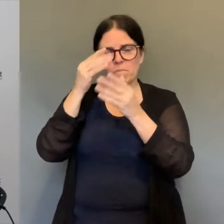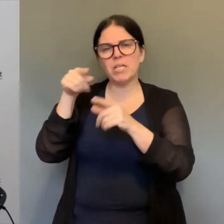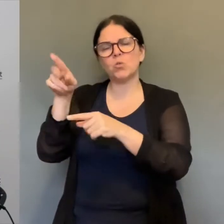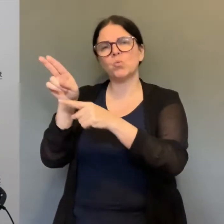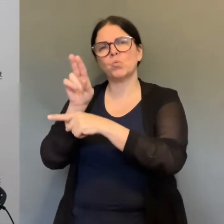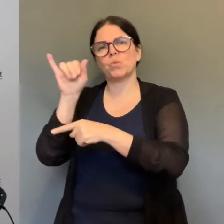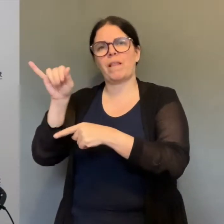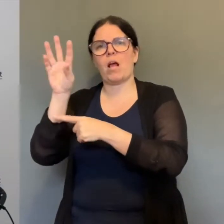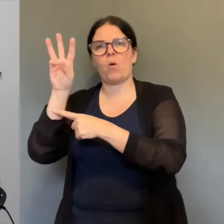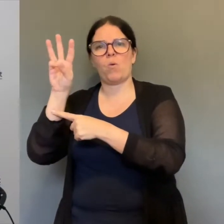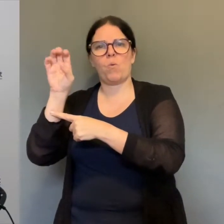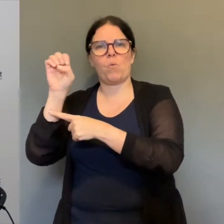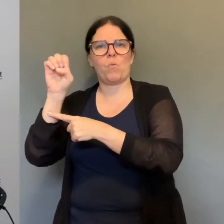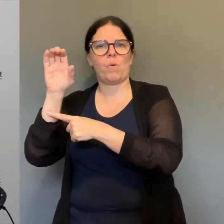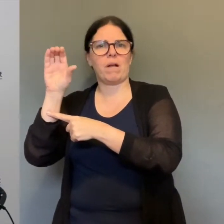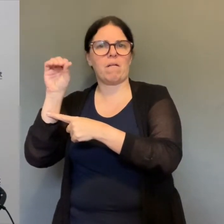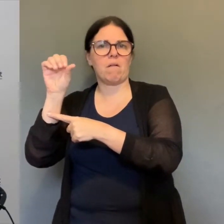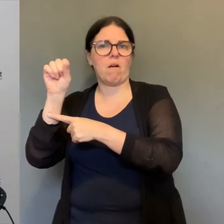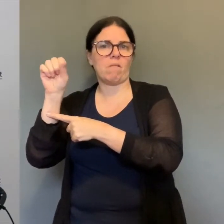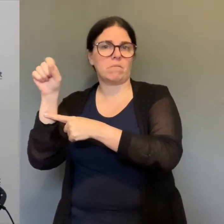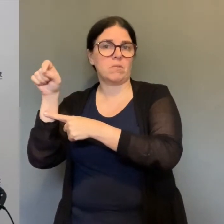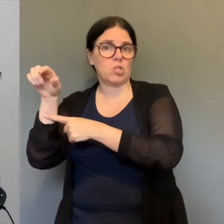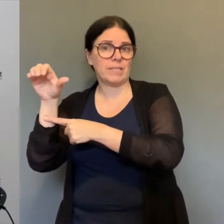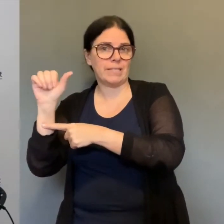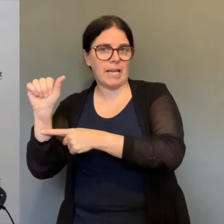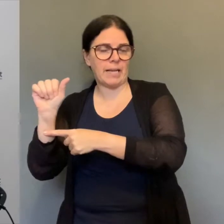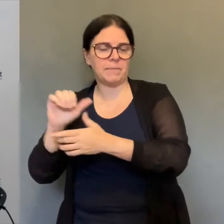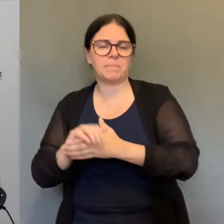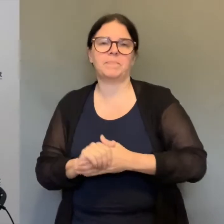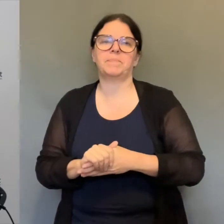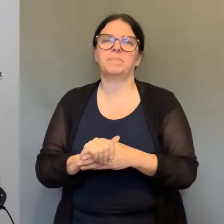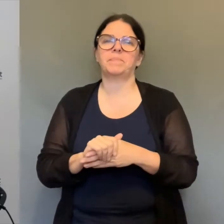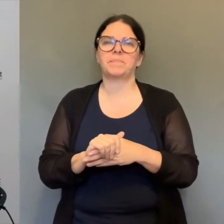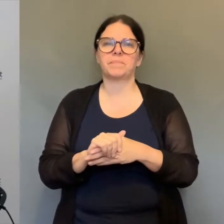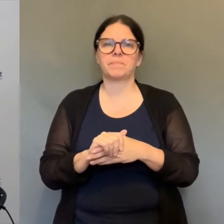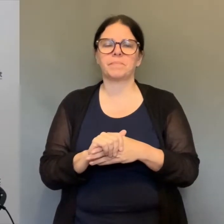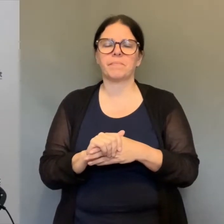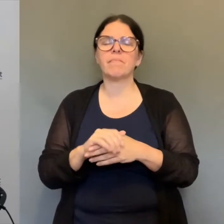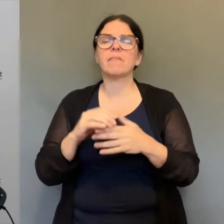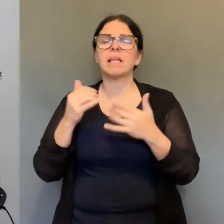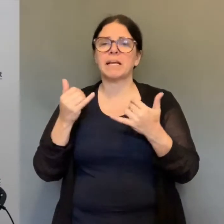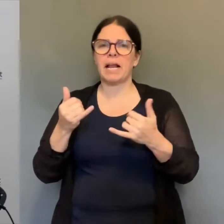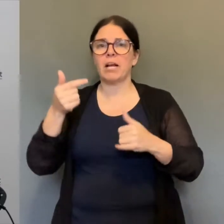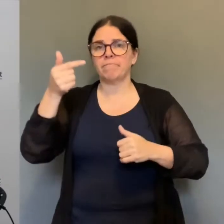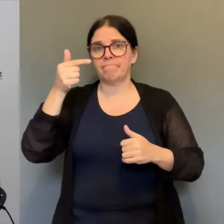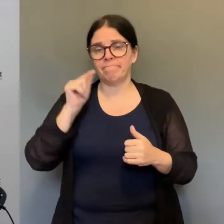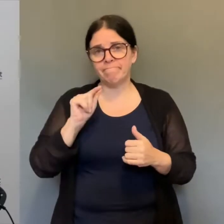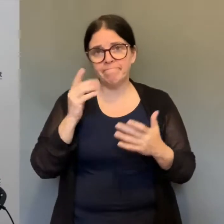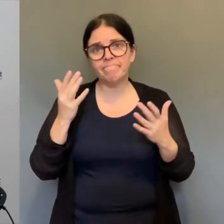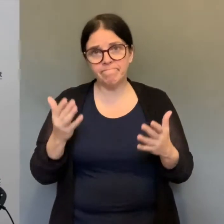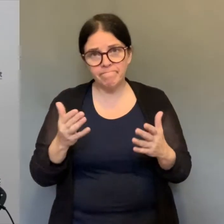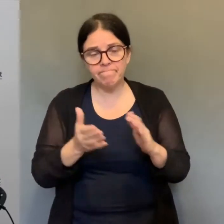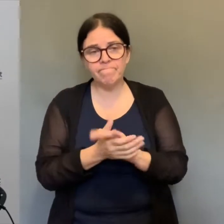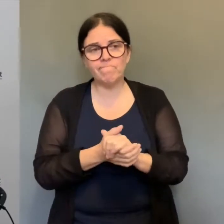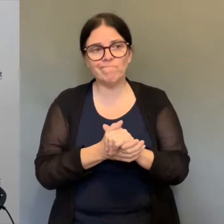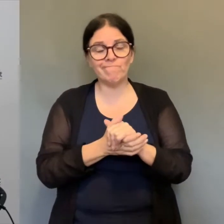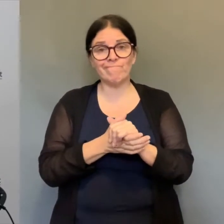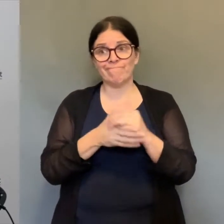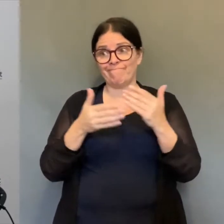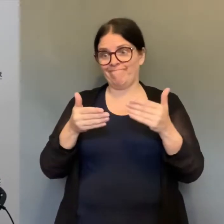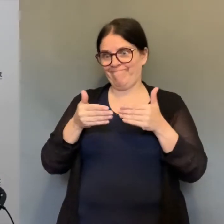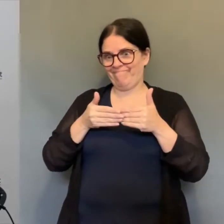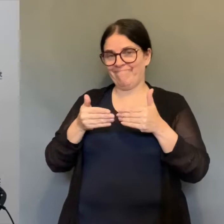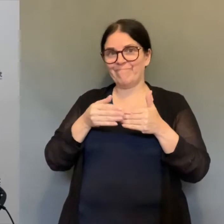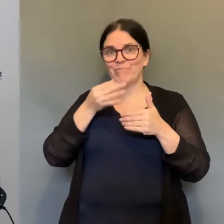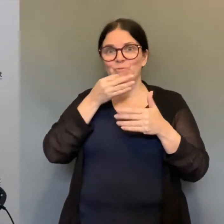this holy month and avoid social gathering for more than 5 people. This month of fasting, combined with the special prayer, is very important